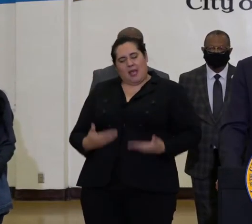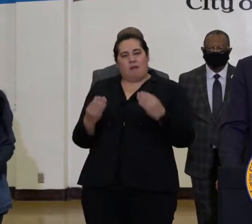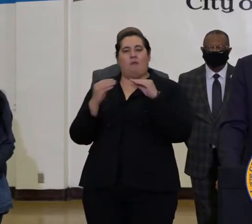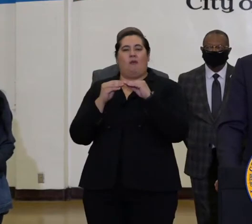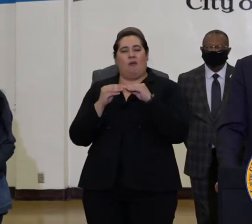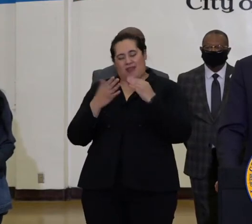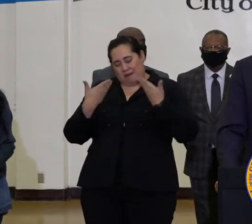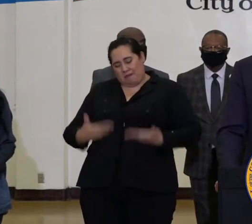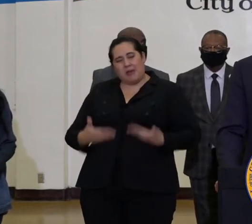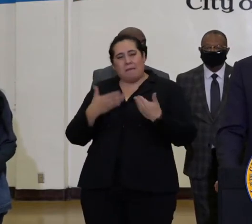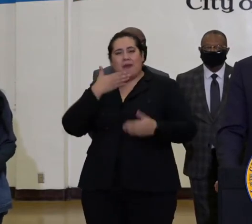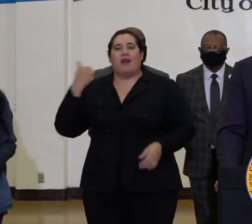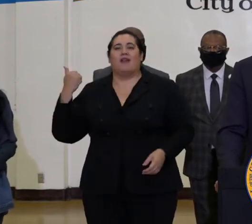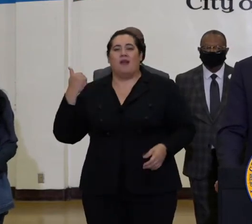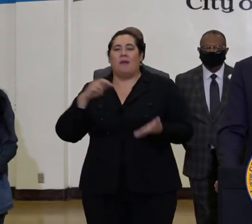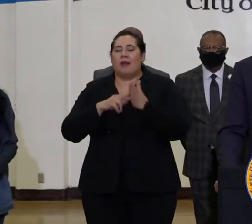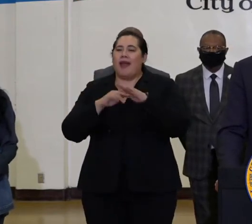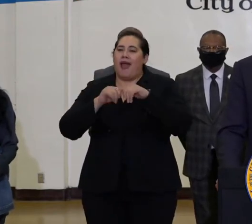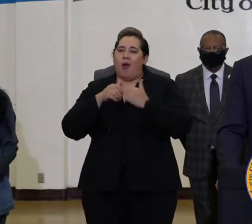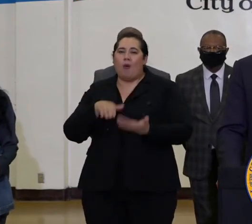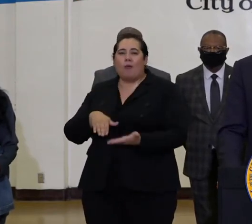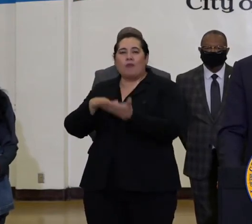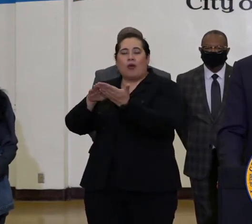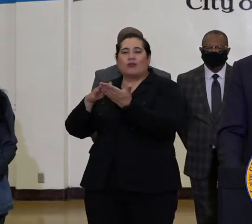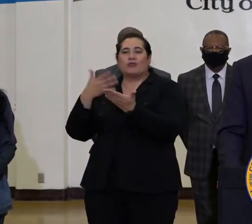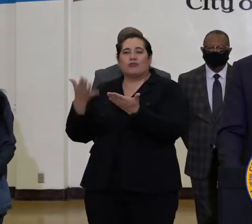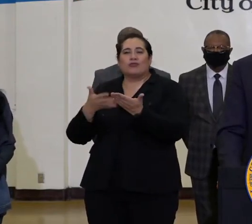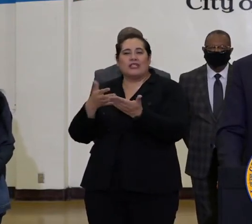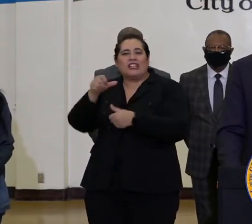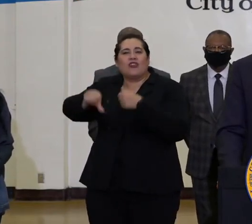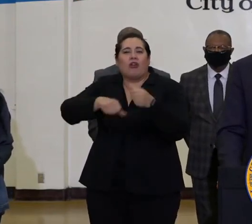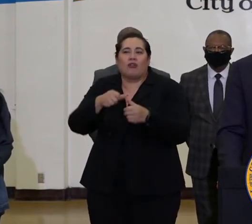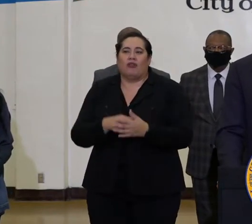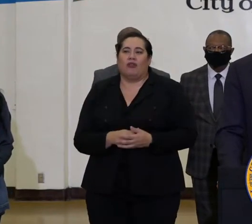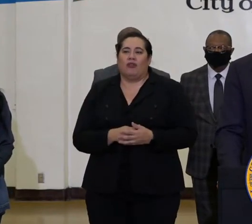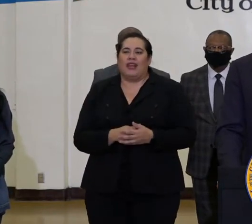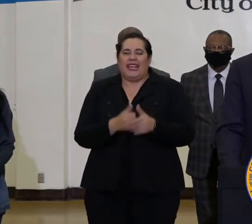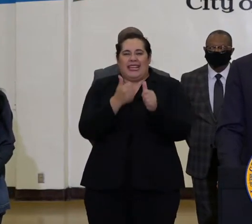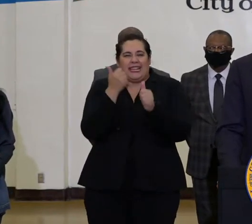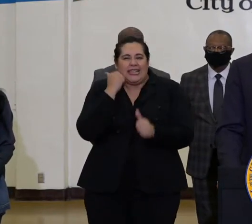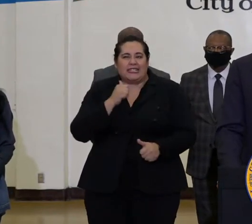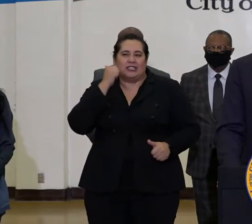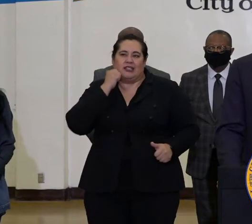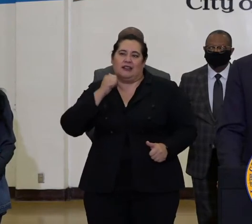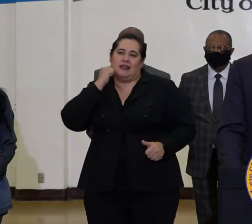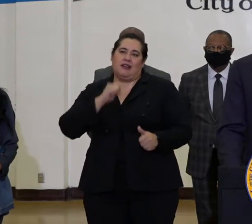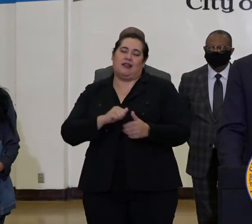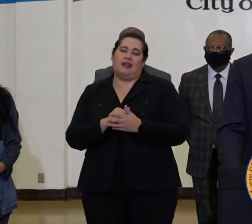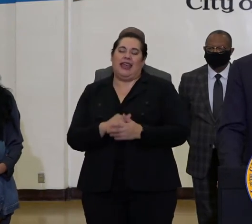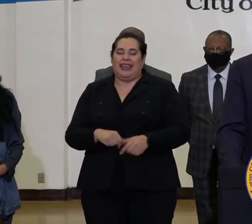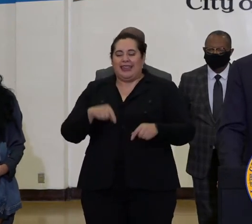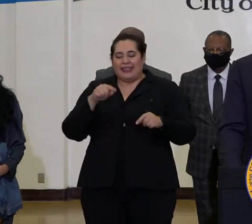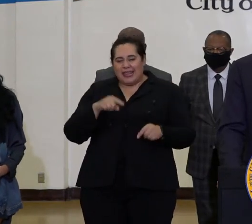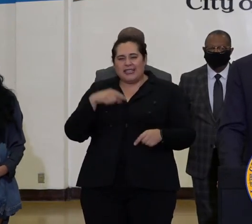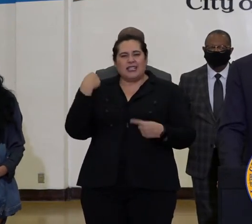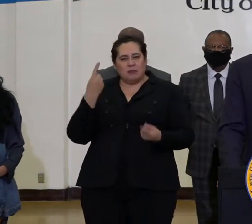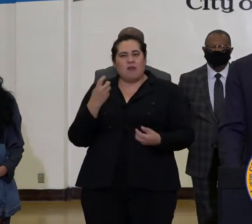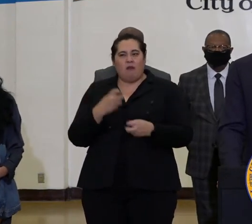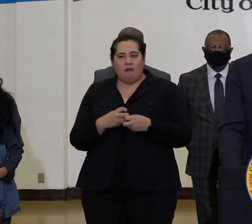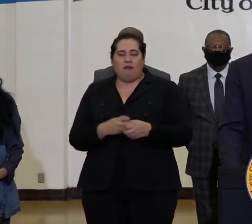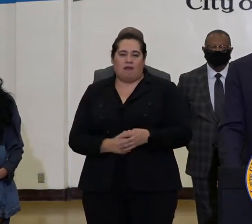be better in terms of how we approach each other each and every day. This has been